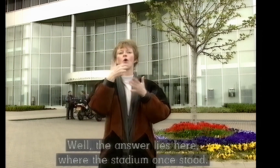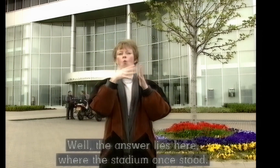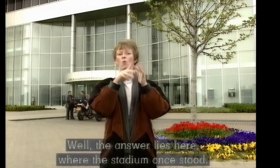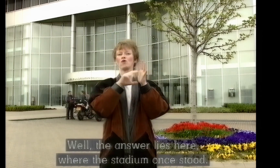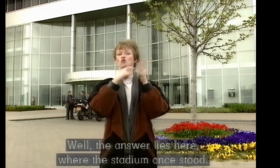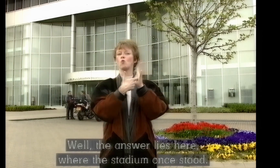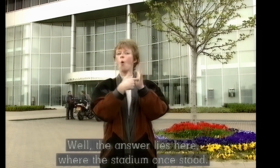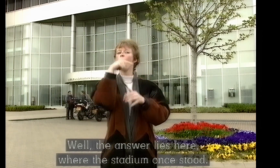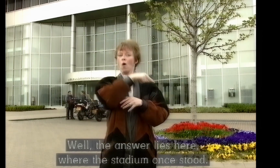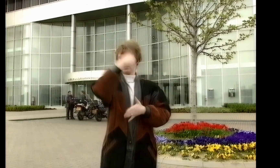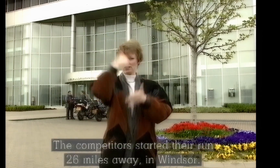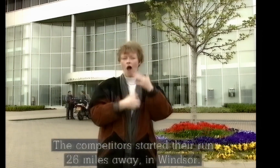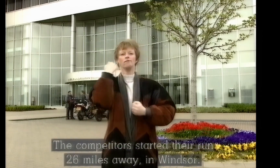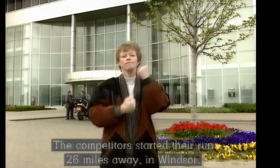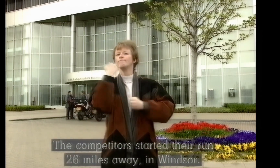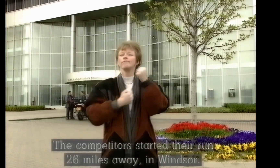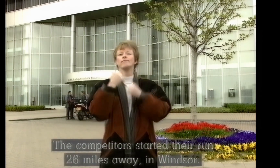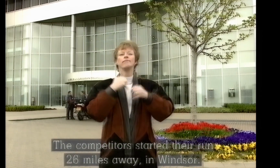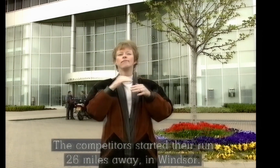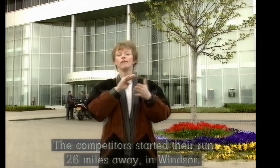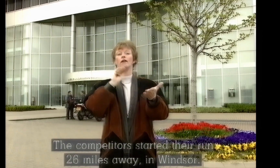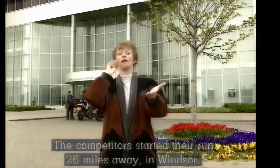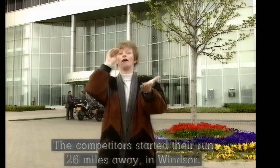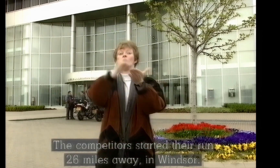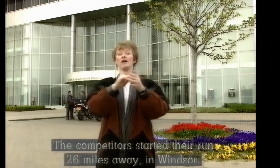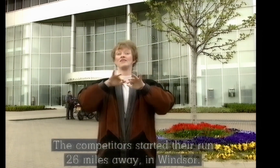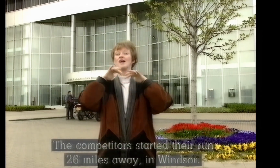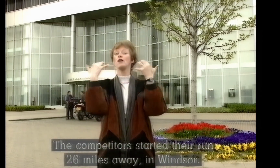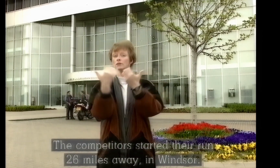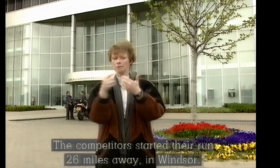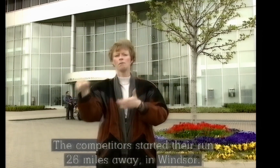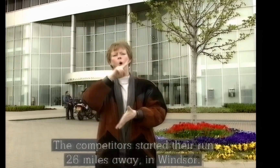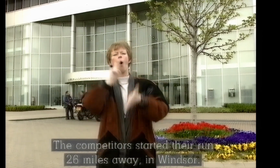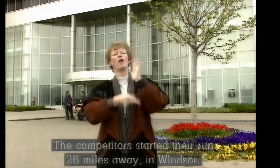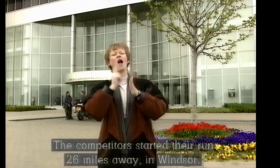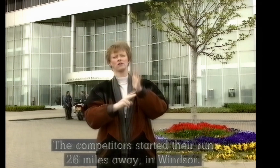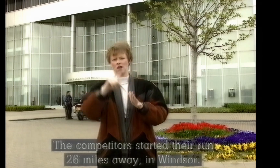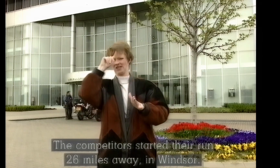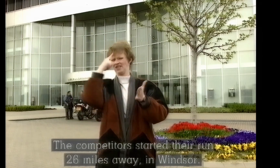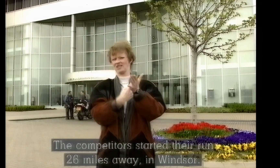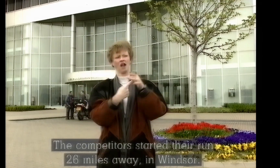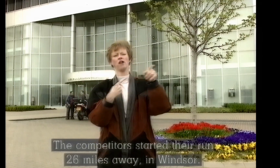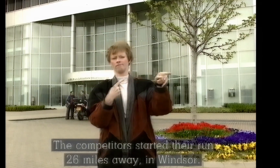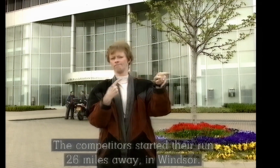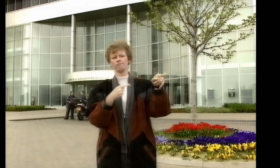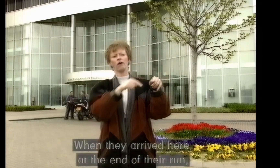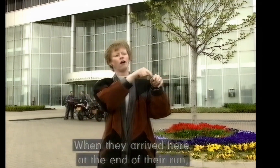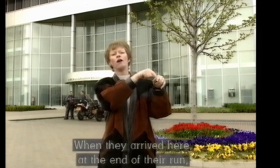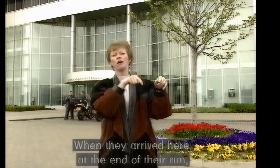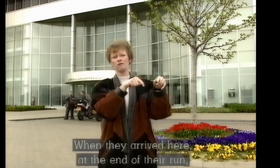stood. The competitors started their run 26 miles away in Windsor. When they arrived here at